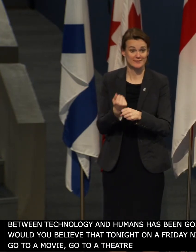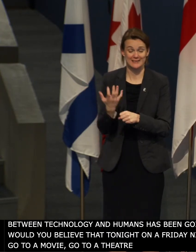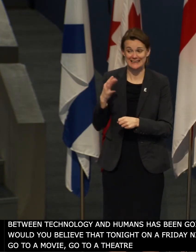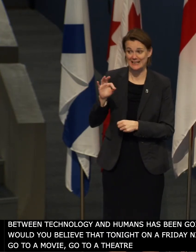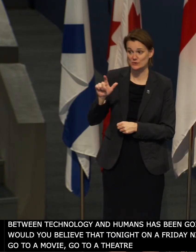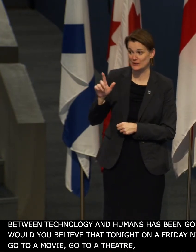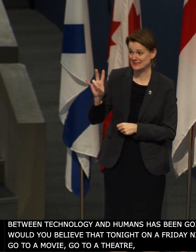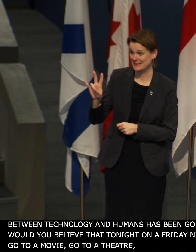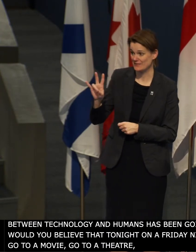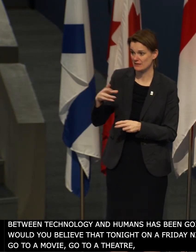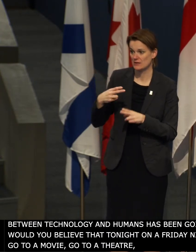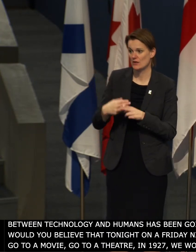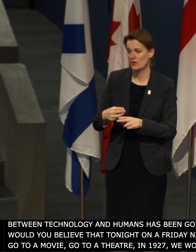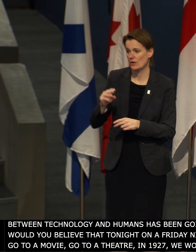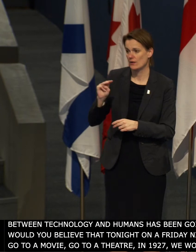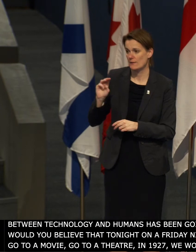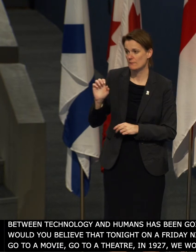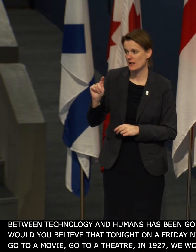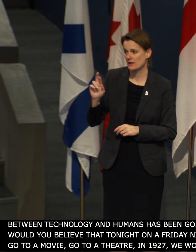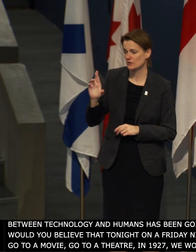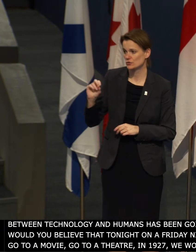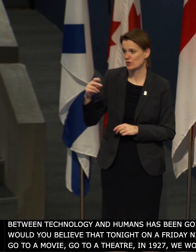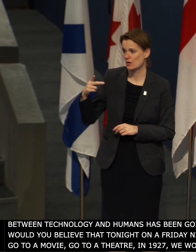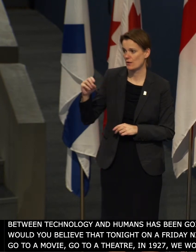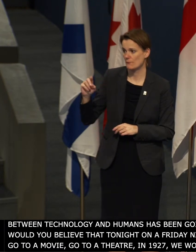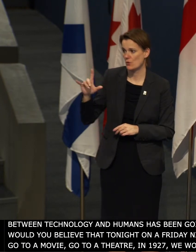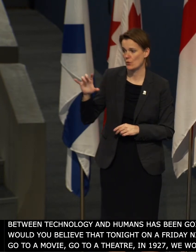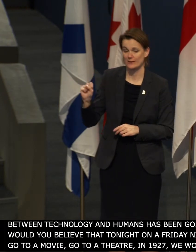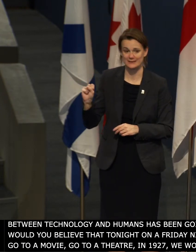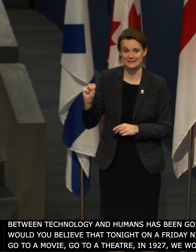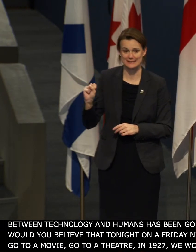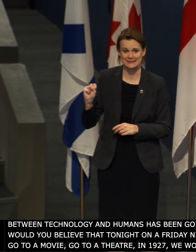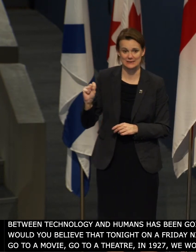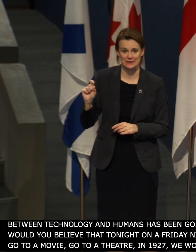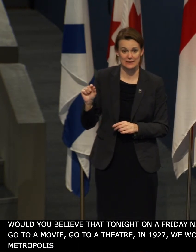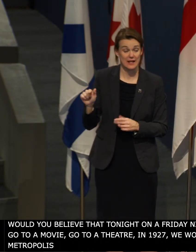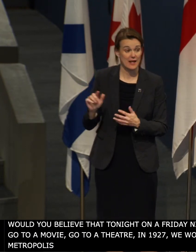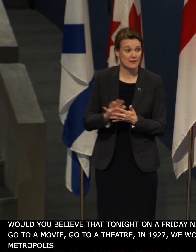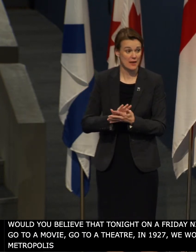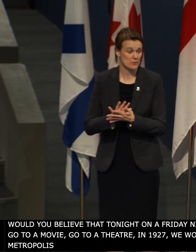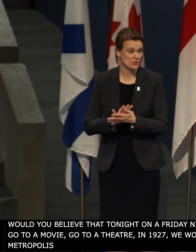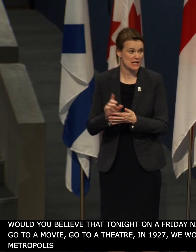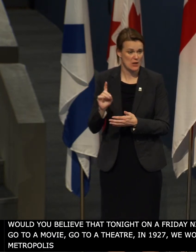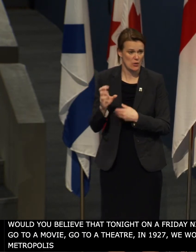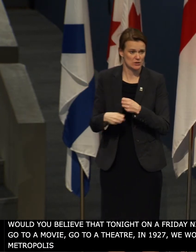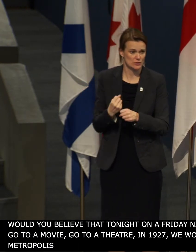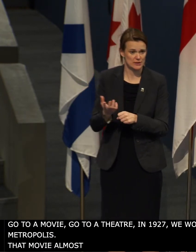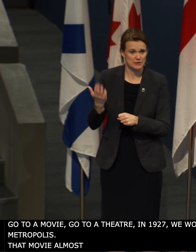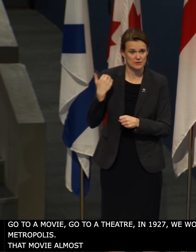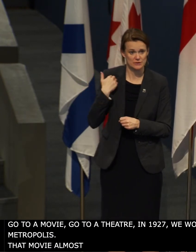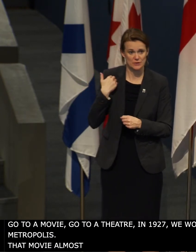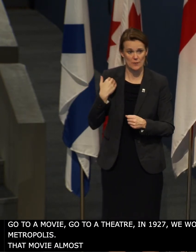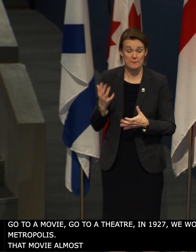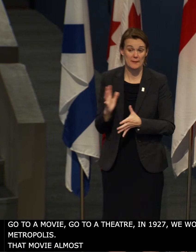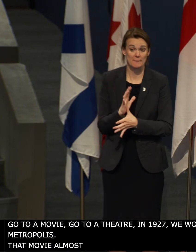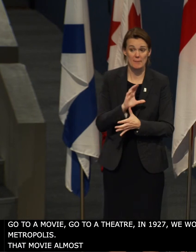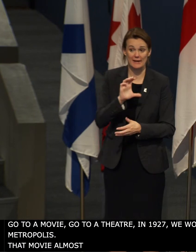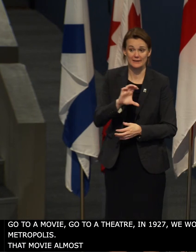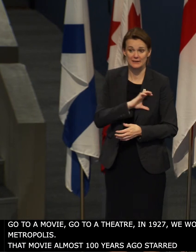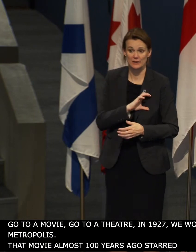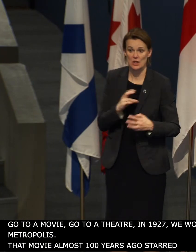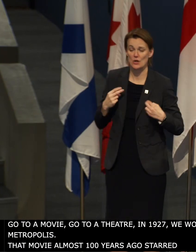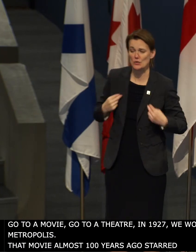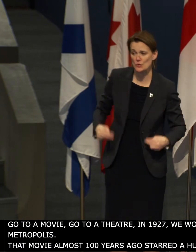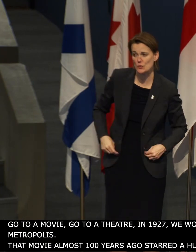watch a movie most likely called Metropolis. Now, that movie almost 100 years ago starred a humanoid